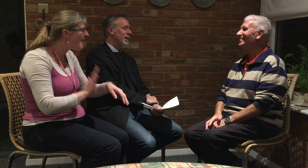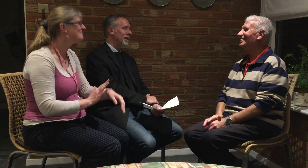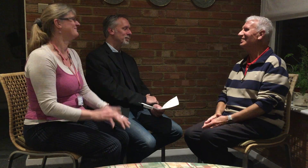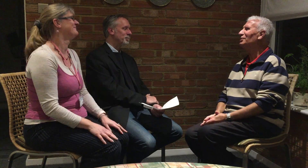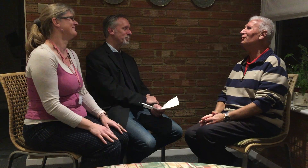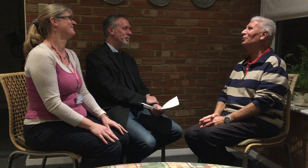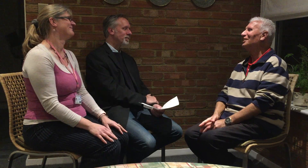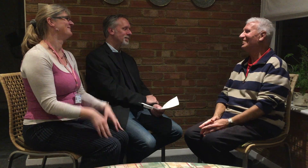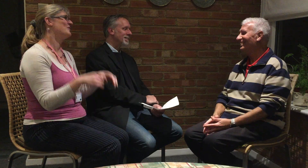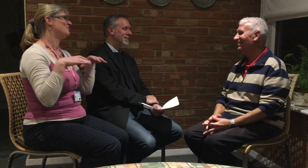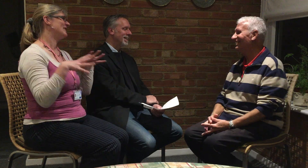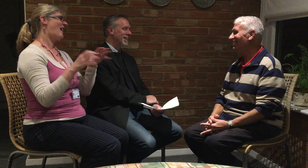again.